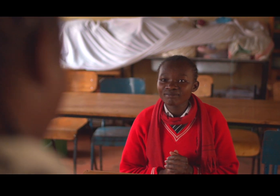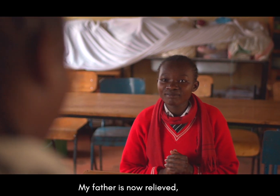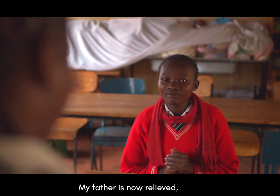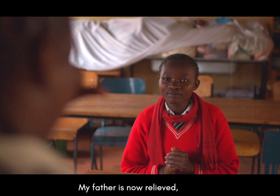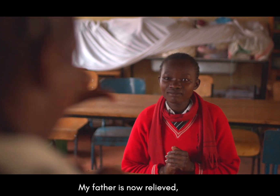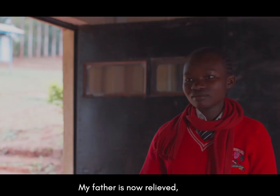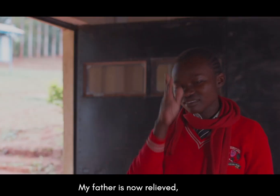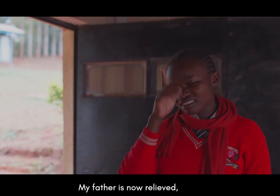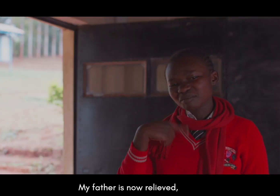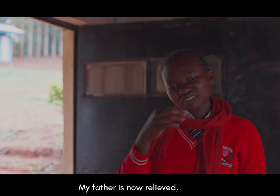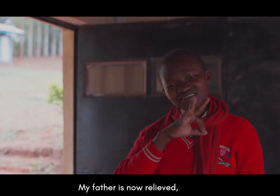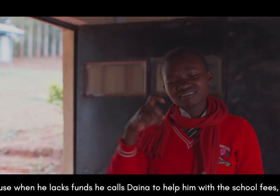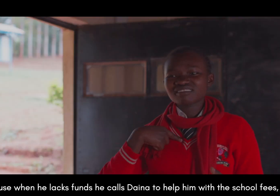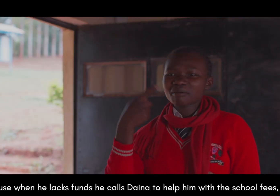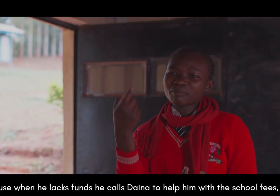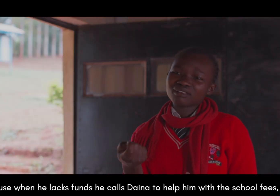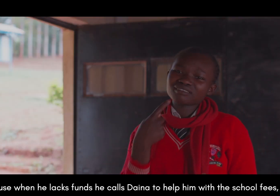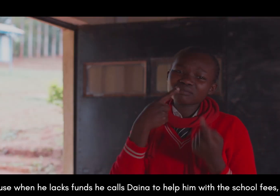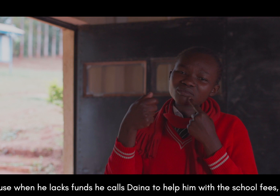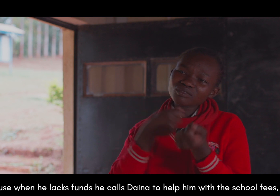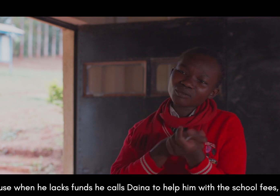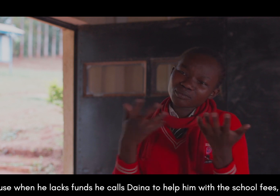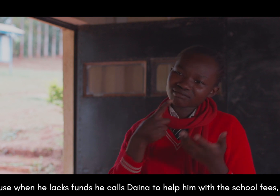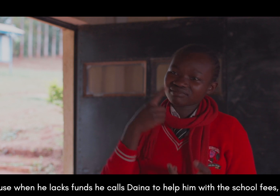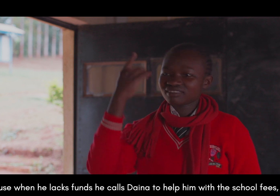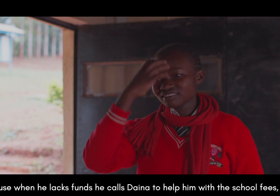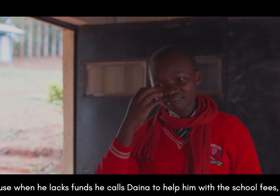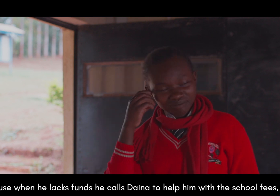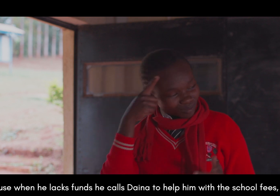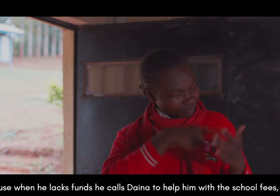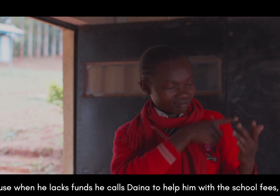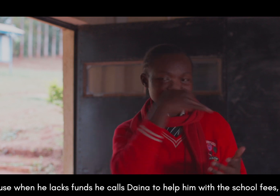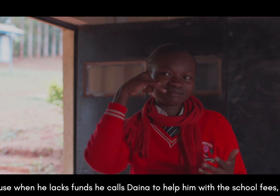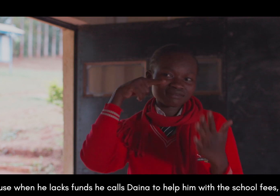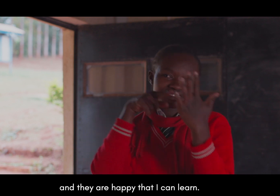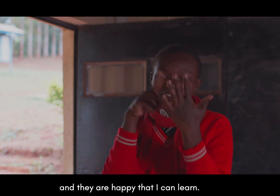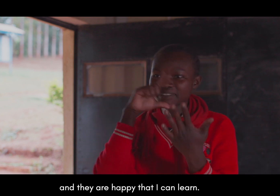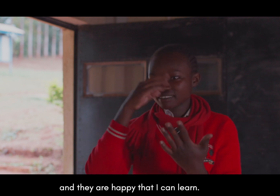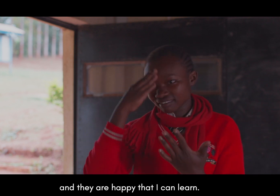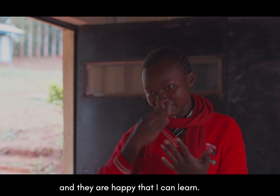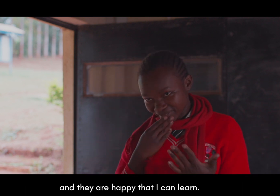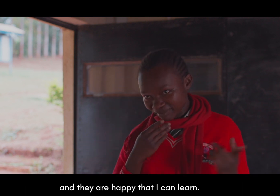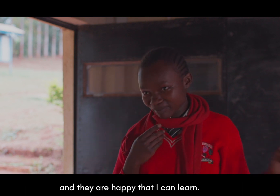My father is now relieved because when he lacks funds, he calls Dinah to help him with the school fees. And they are happy that I can learn.